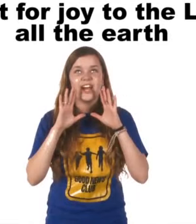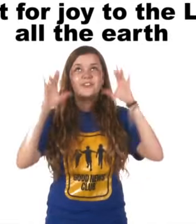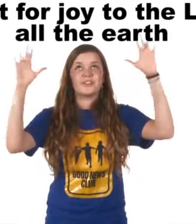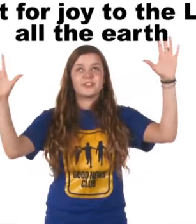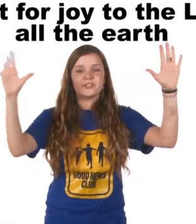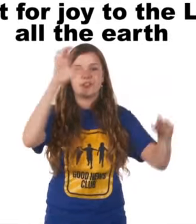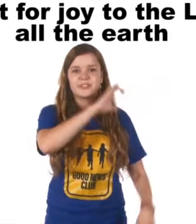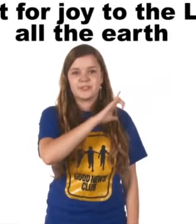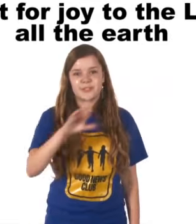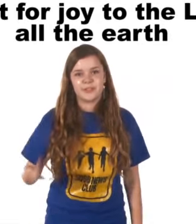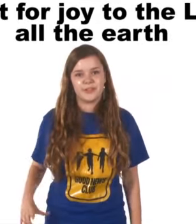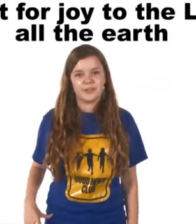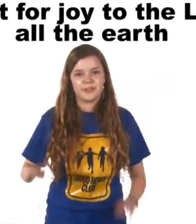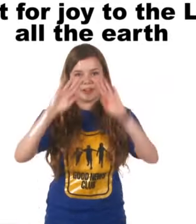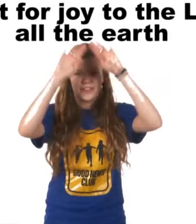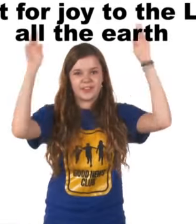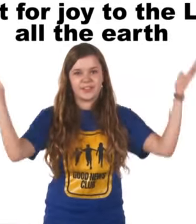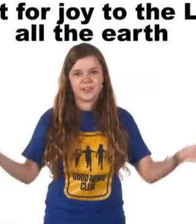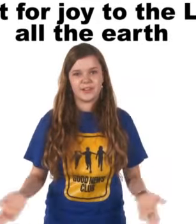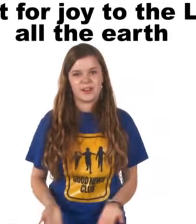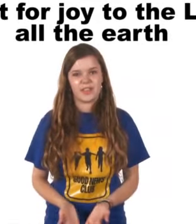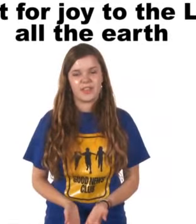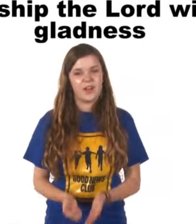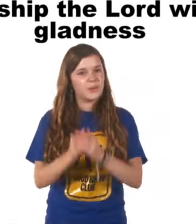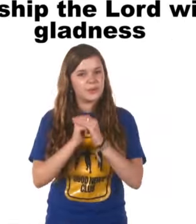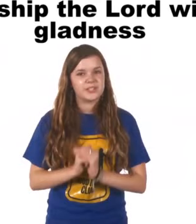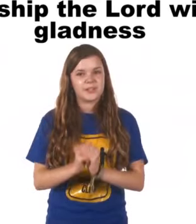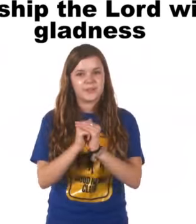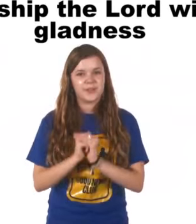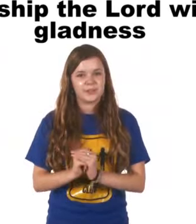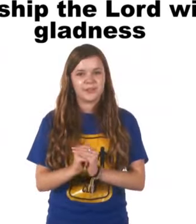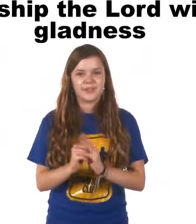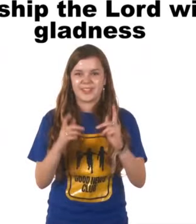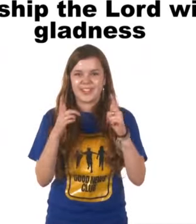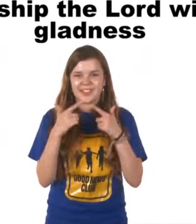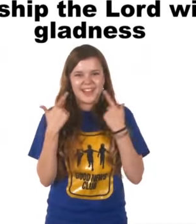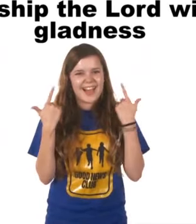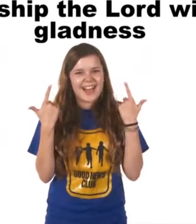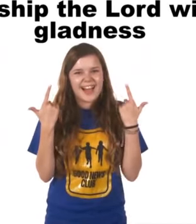Shout for joy to the Lord of the earth Worship the Lord with gladness